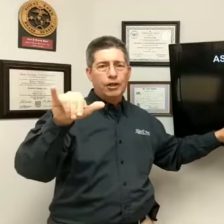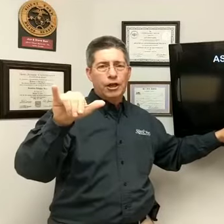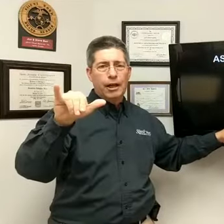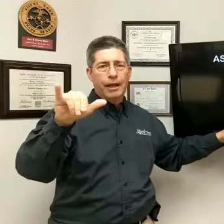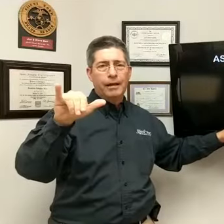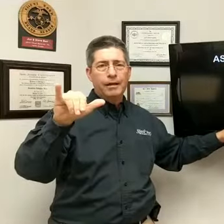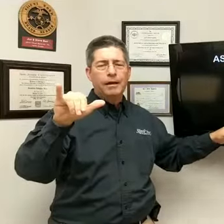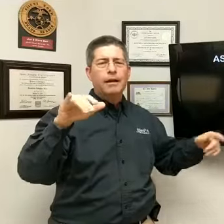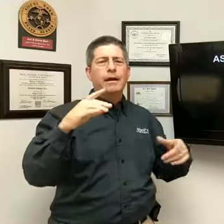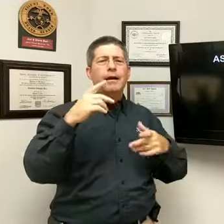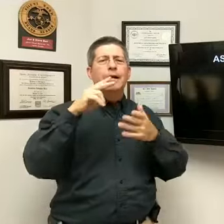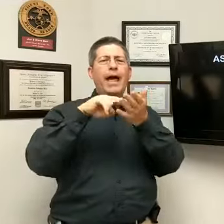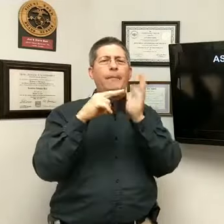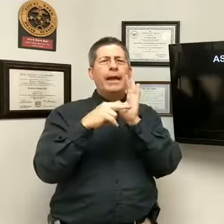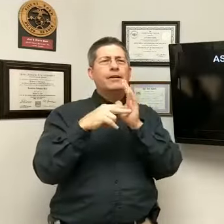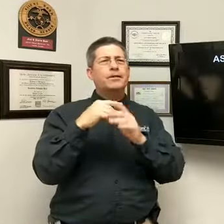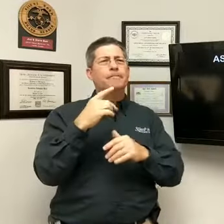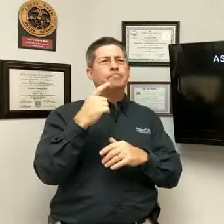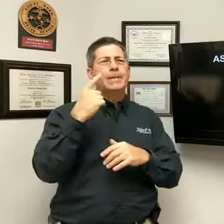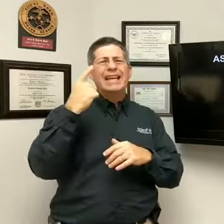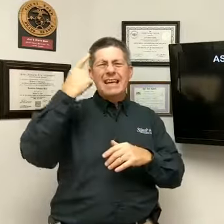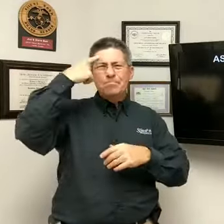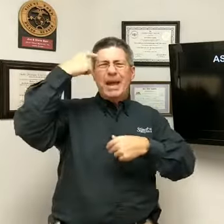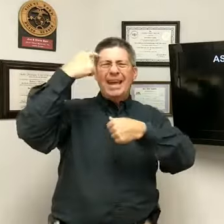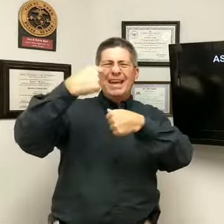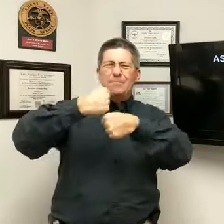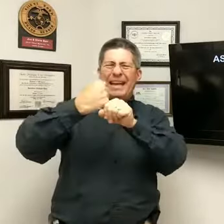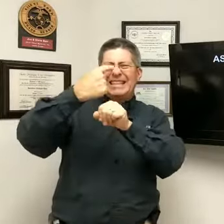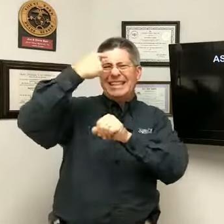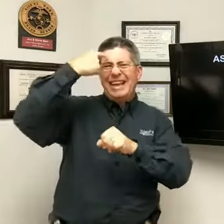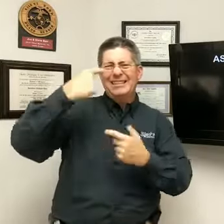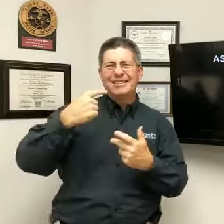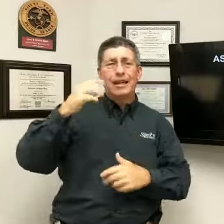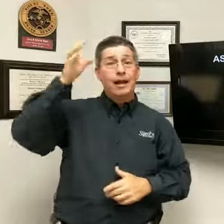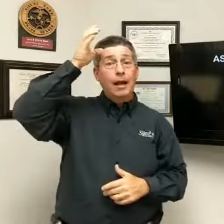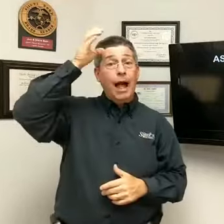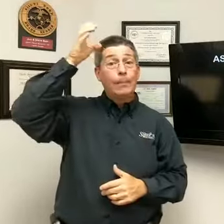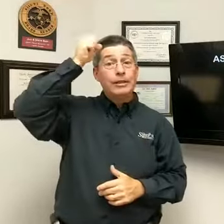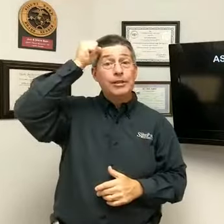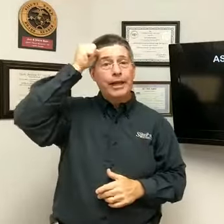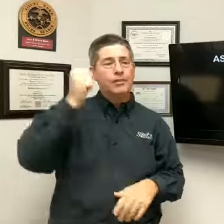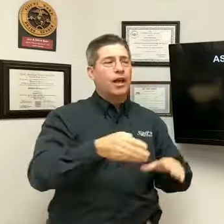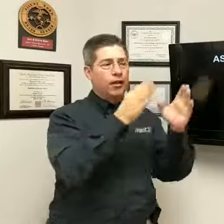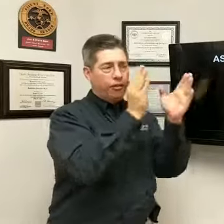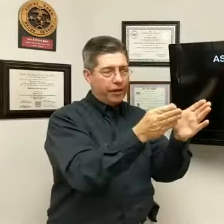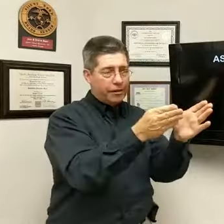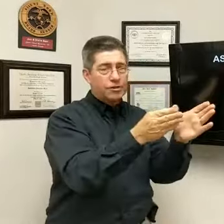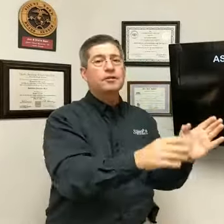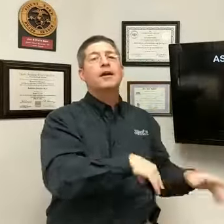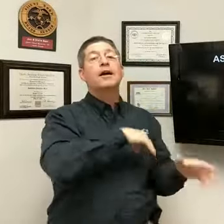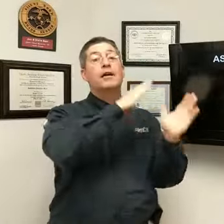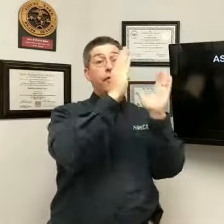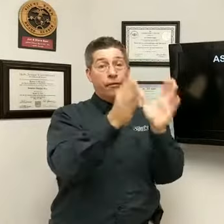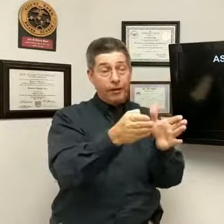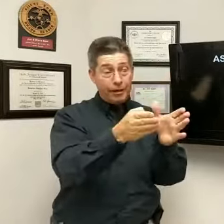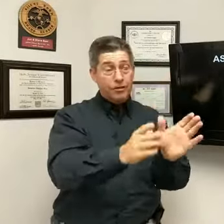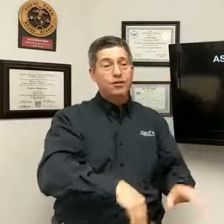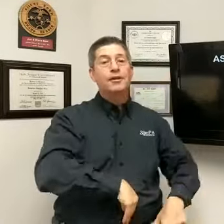logically. That means it makes sense, common sense. This, then this,